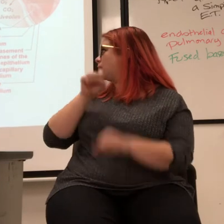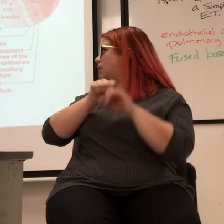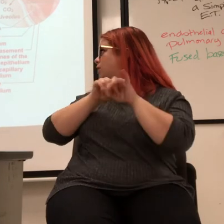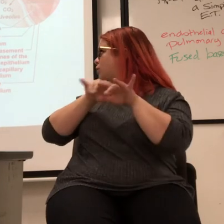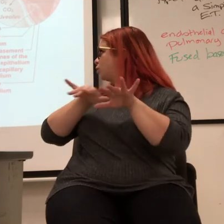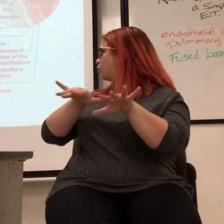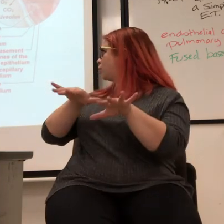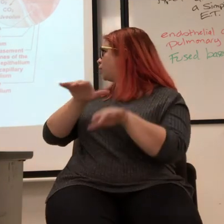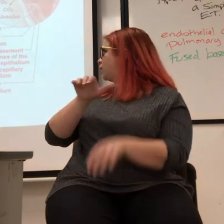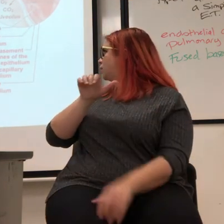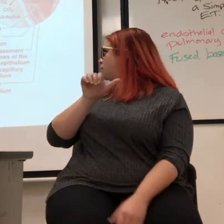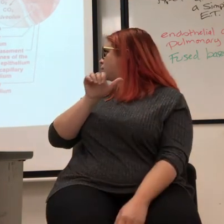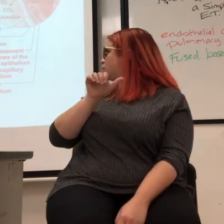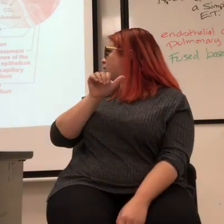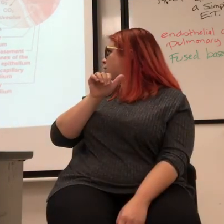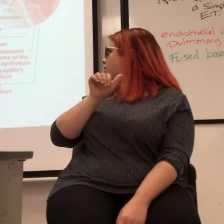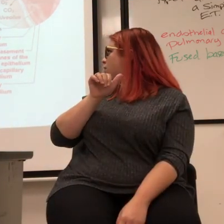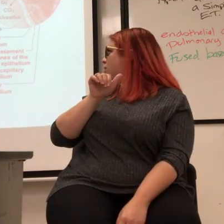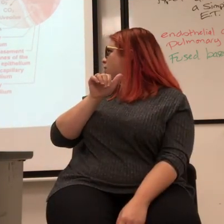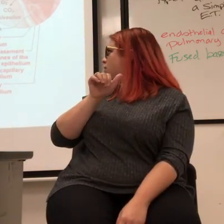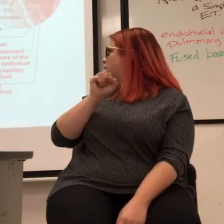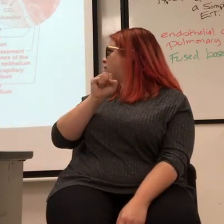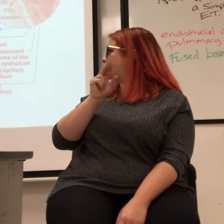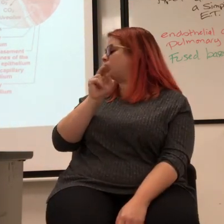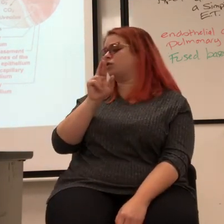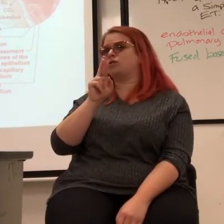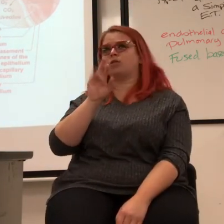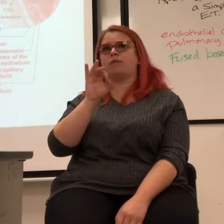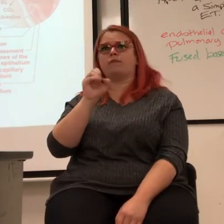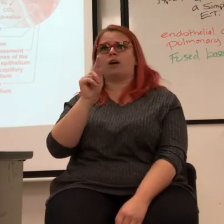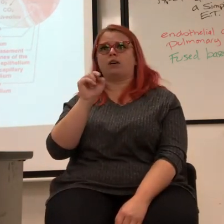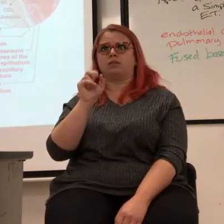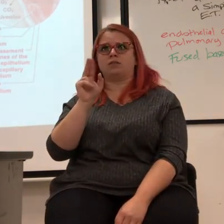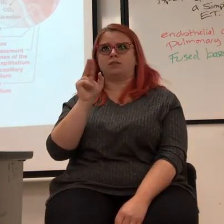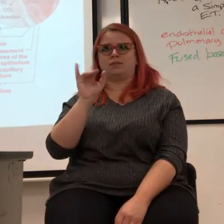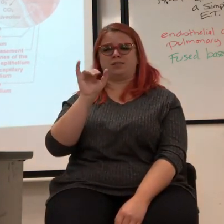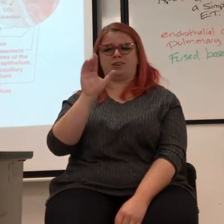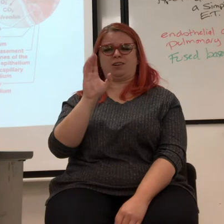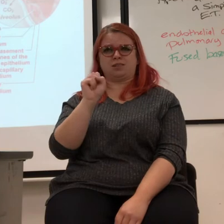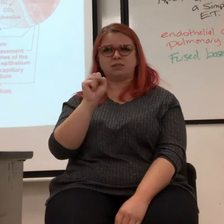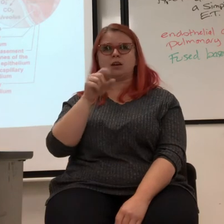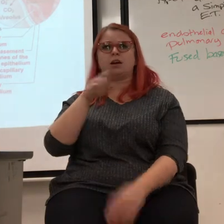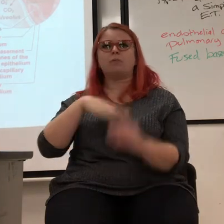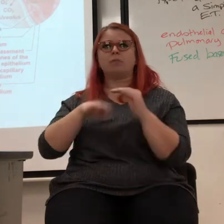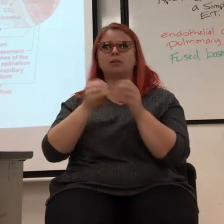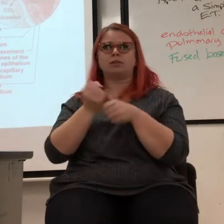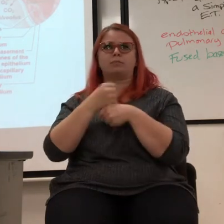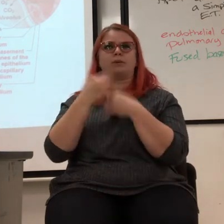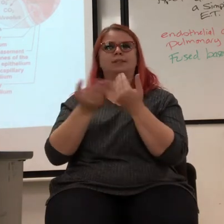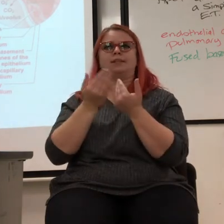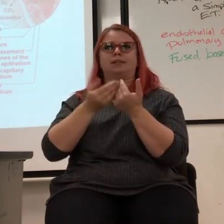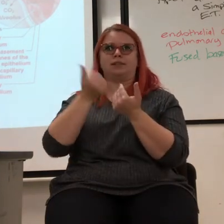water surface tension, and it basically makes it easier to breathe.